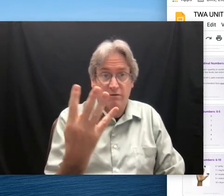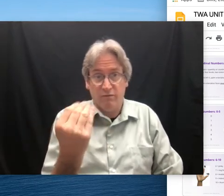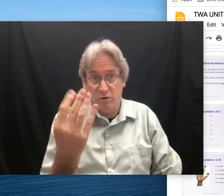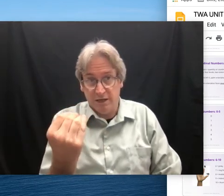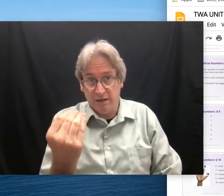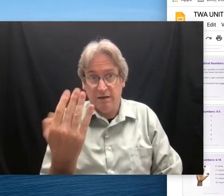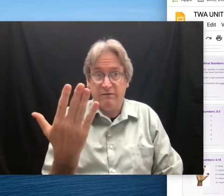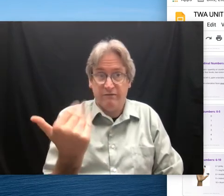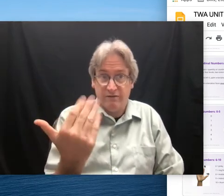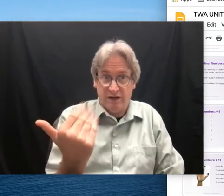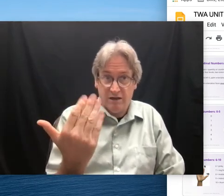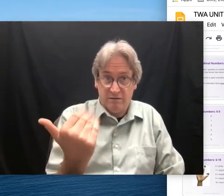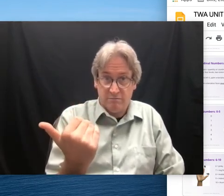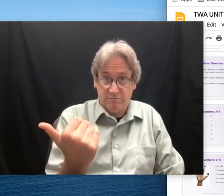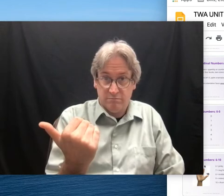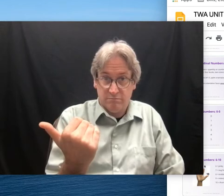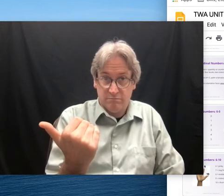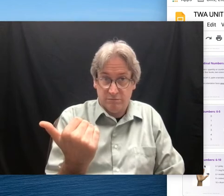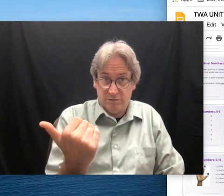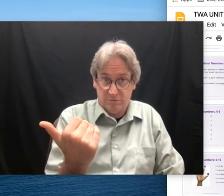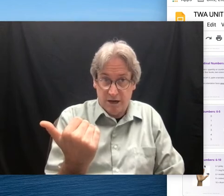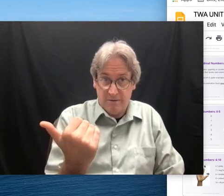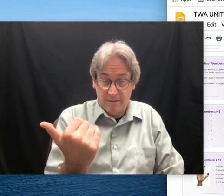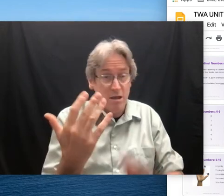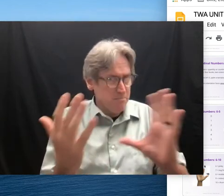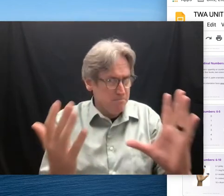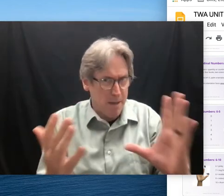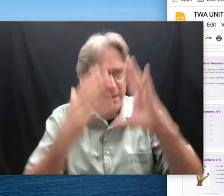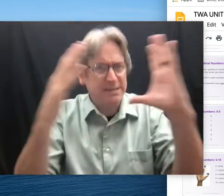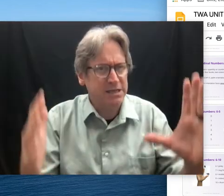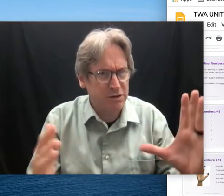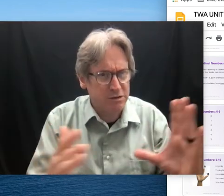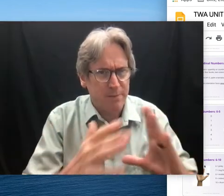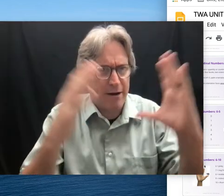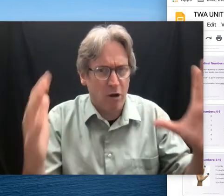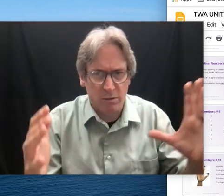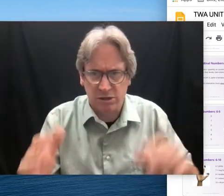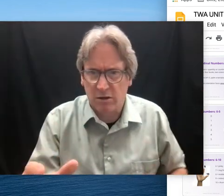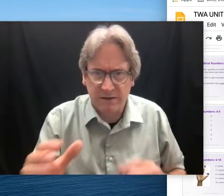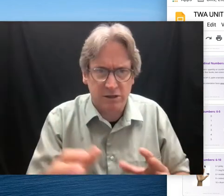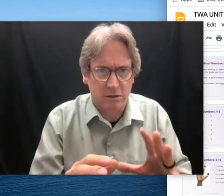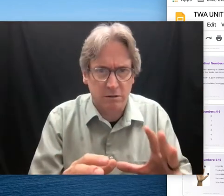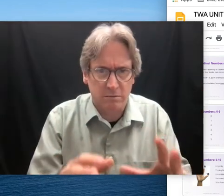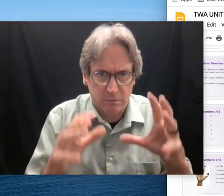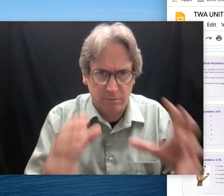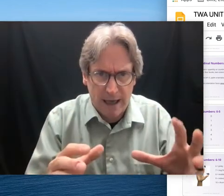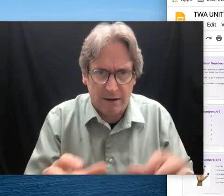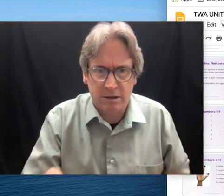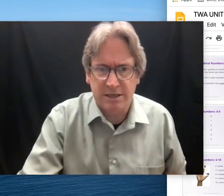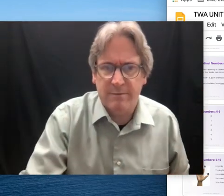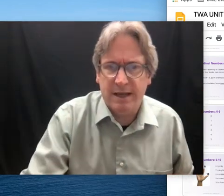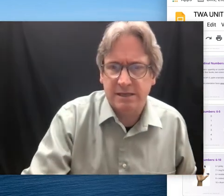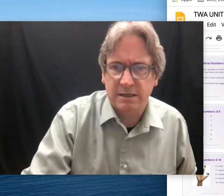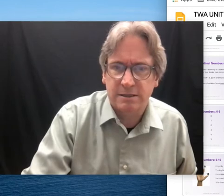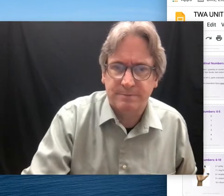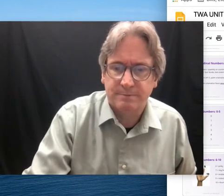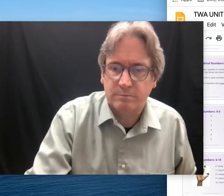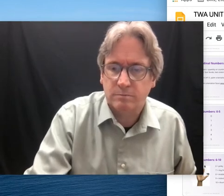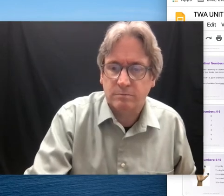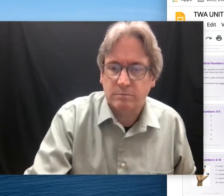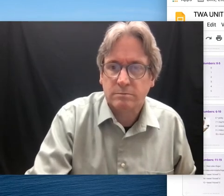13, 14, 15. Okay? It makes sense. There's a pattern. Almost all of these are patterns that make